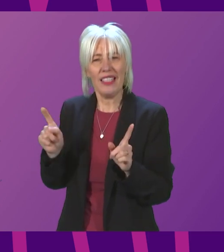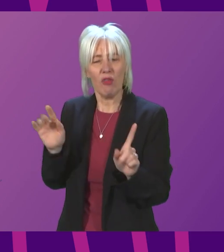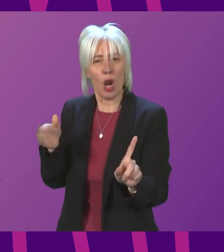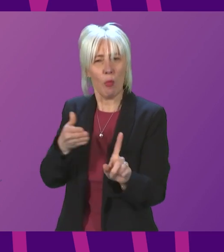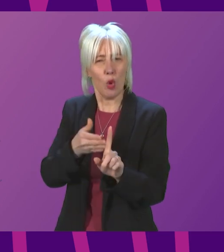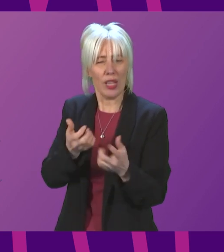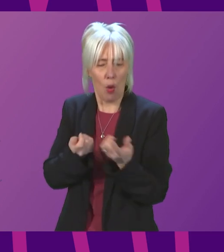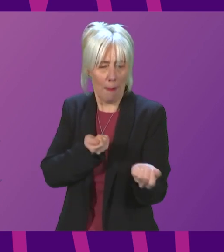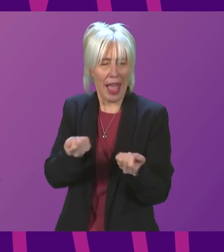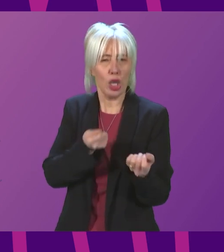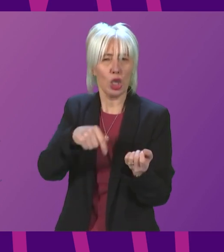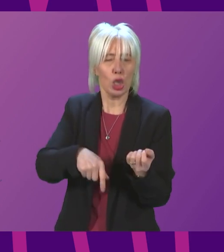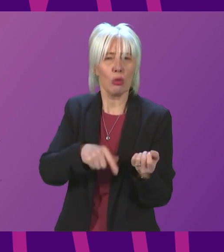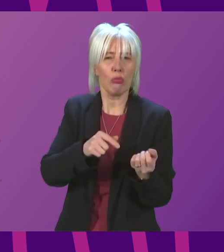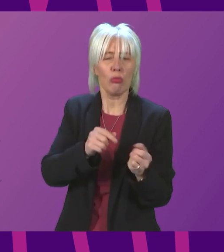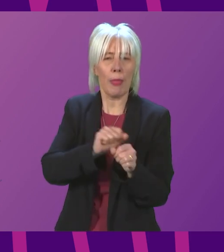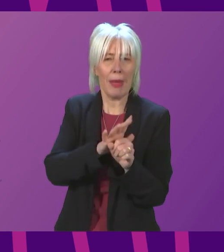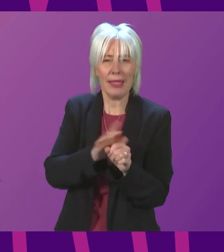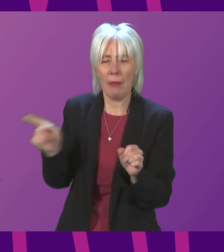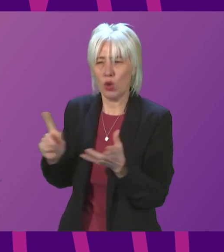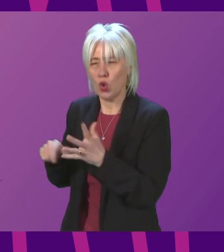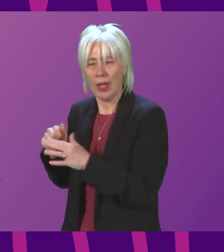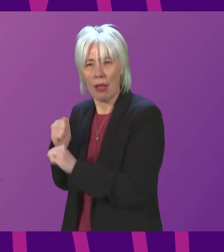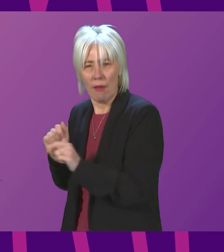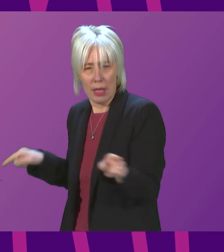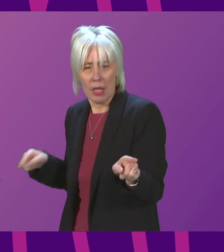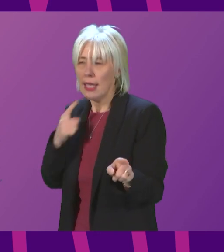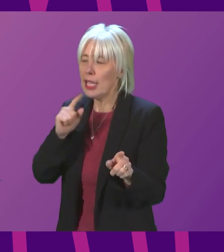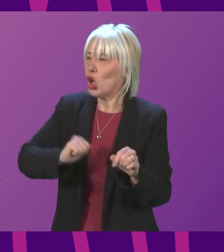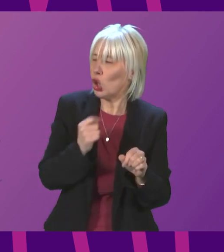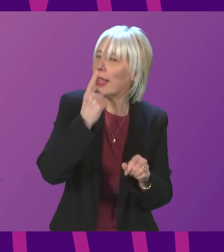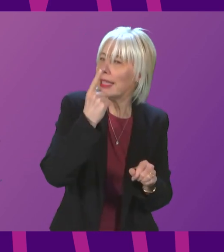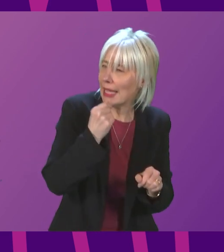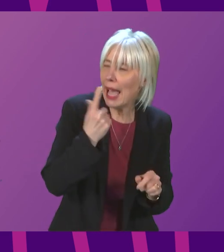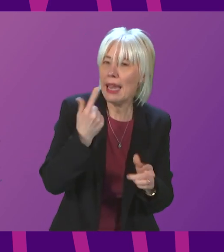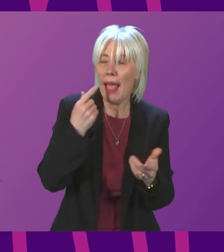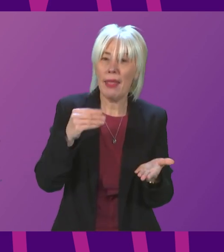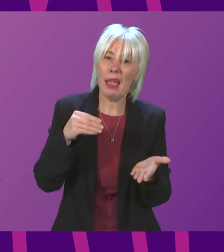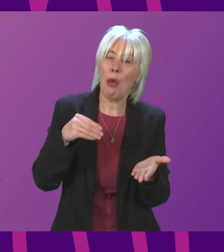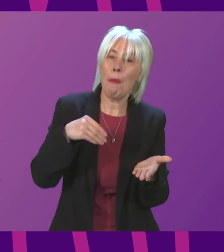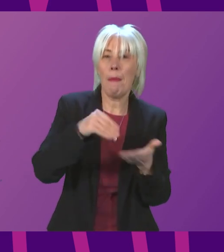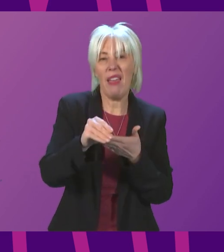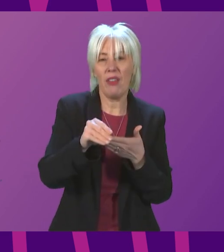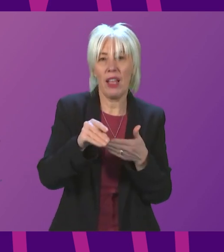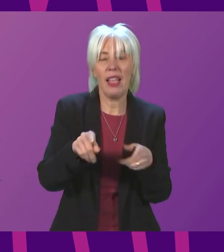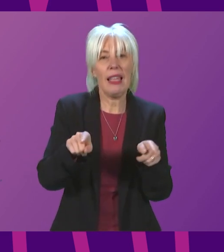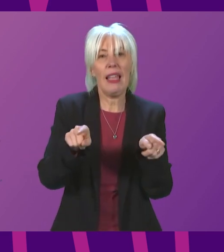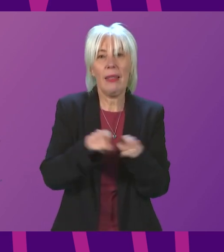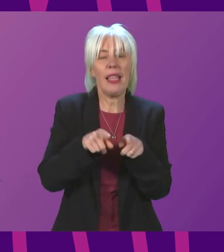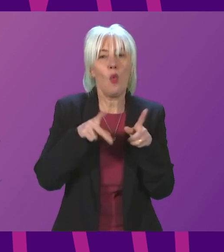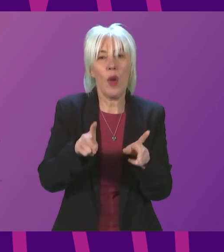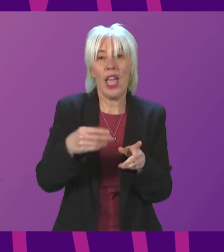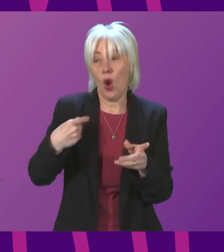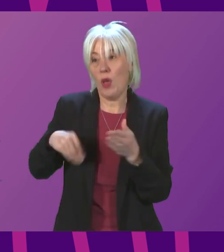effects of the pandemic than the government at Westminster, saying Scotland can and I quote pay for it in the same way that we pay for things in England.